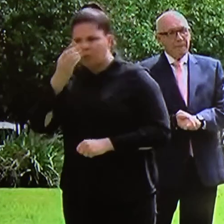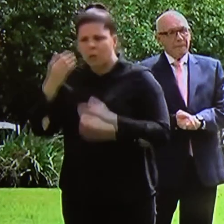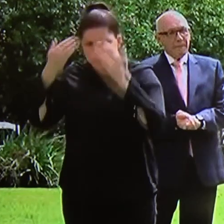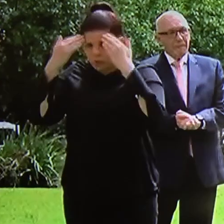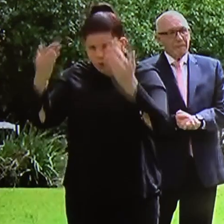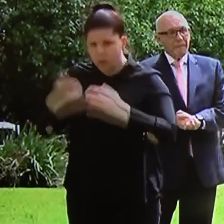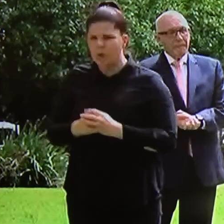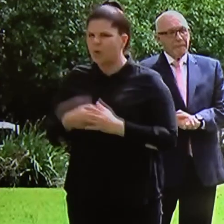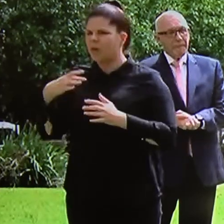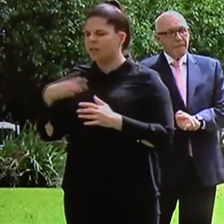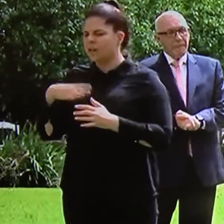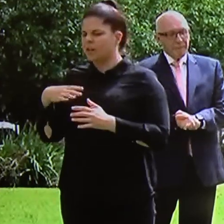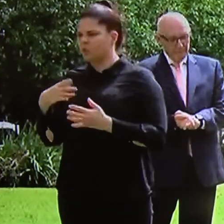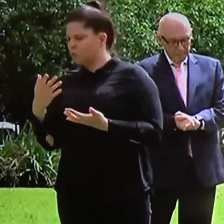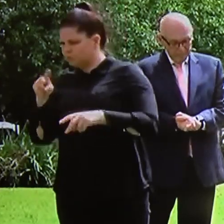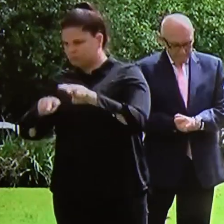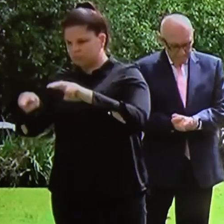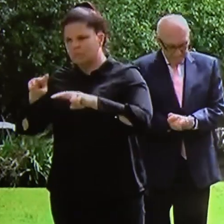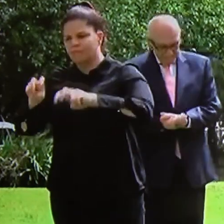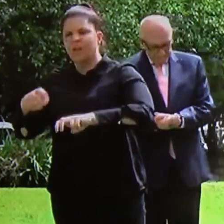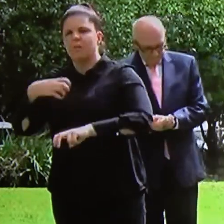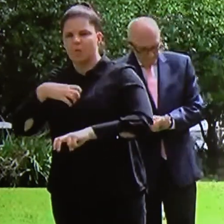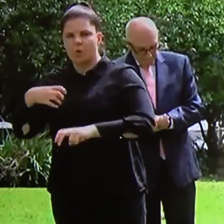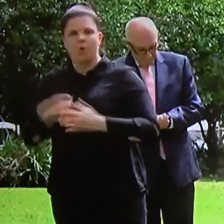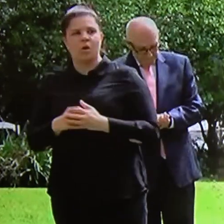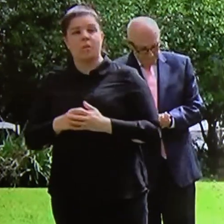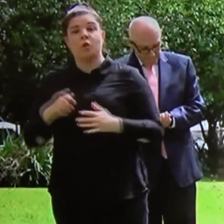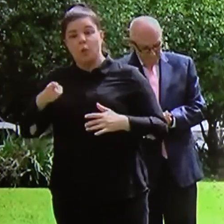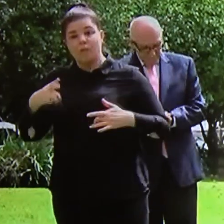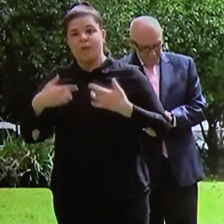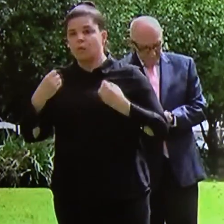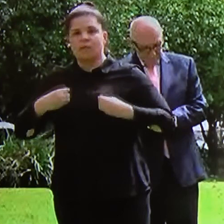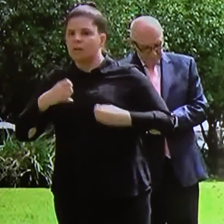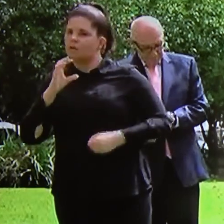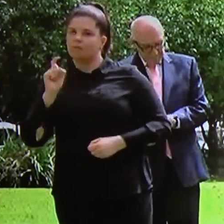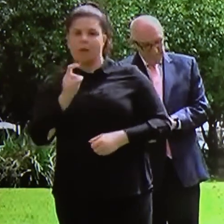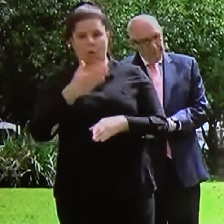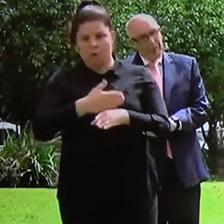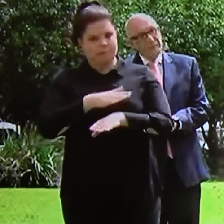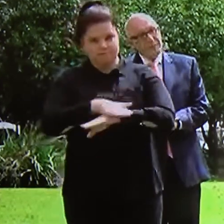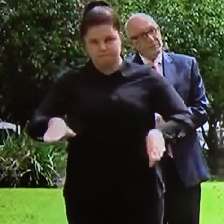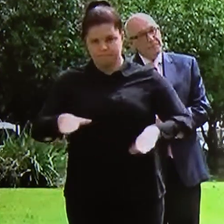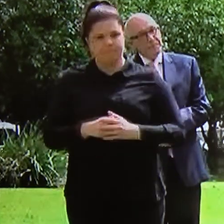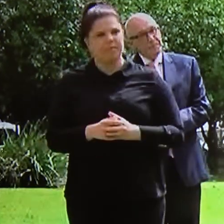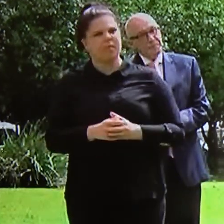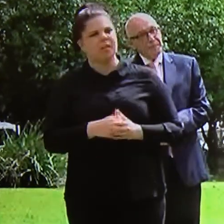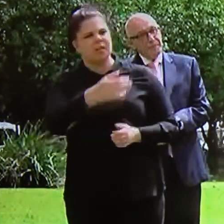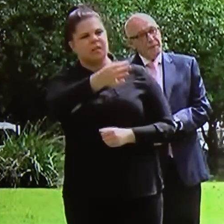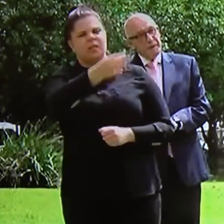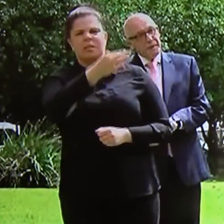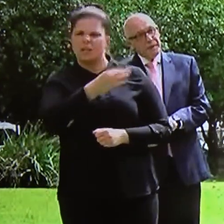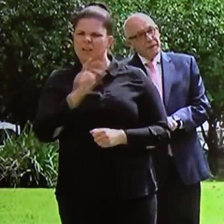the very clear message is if you're feeling sick, even if you don't have symptoms, don't go to work. Don't go to work. Sorry.